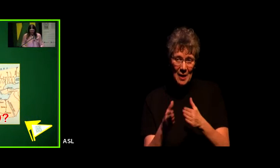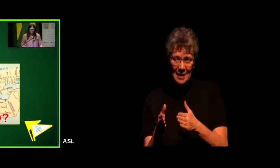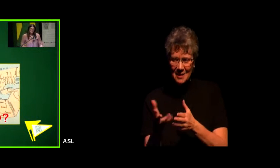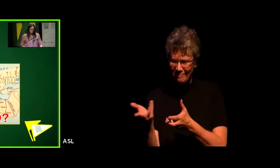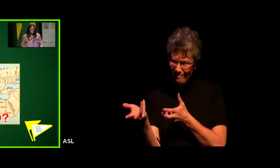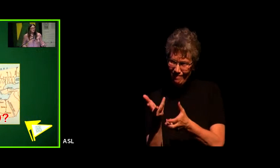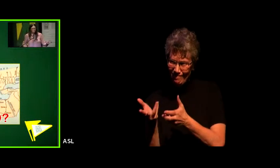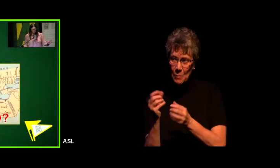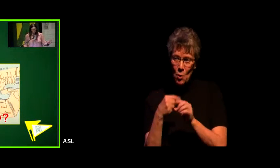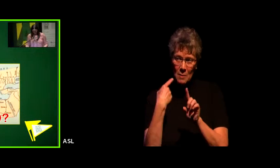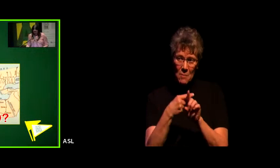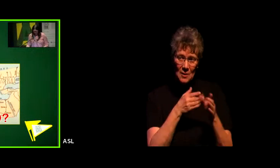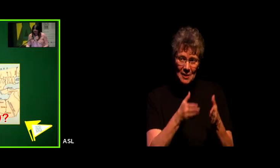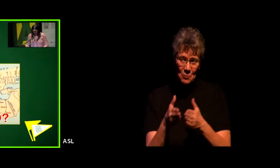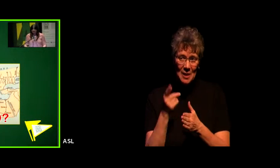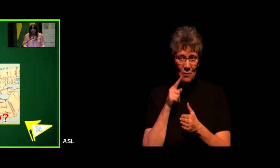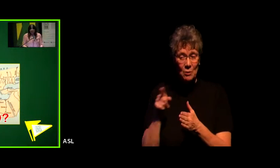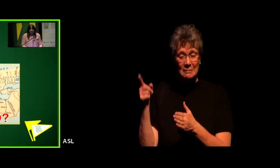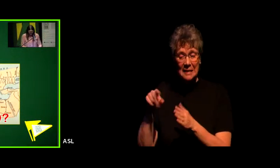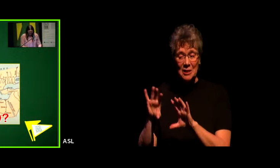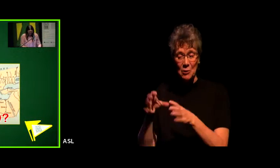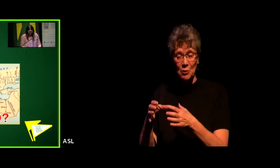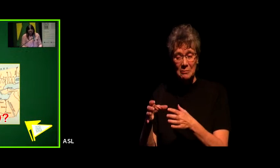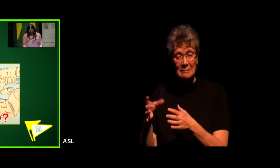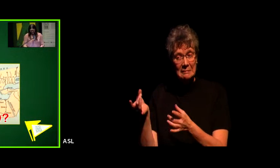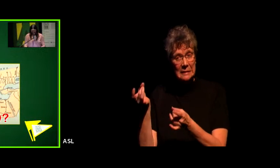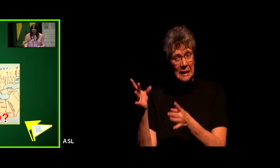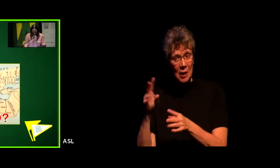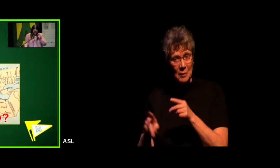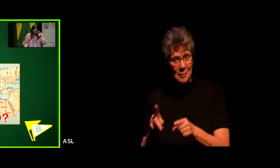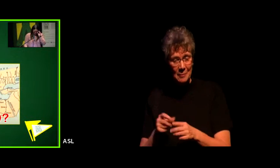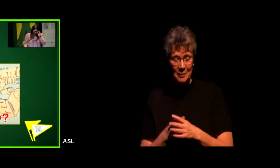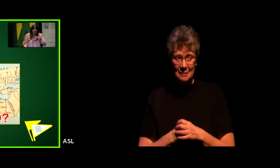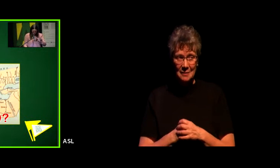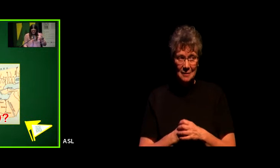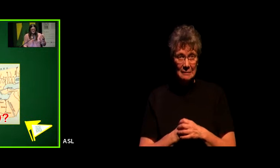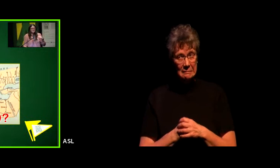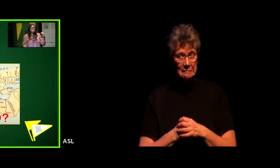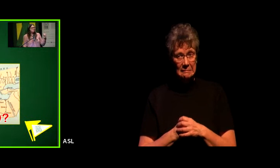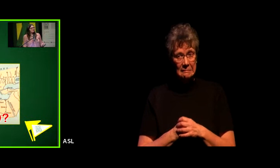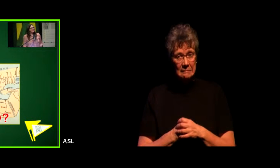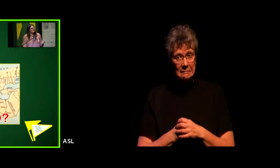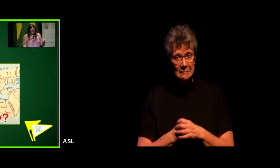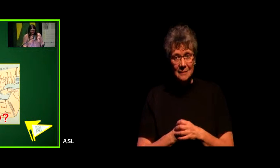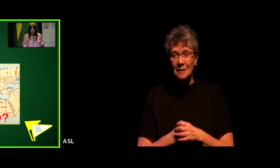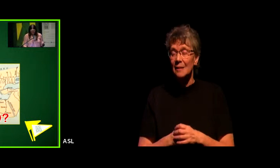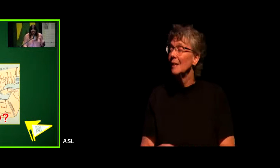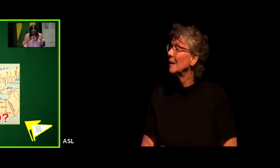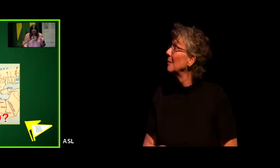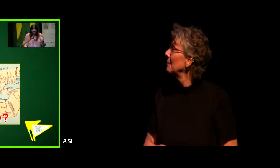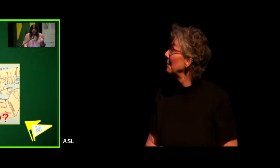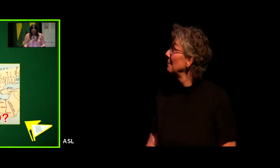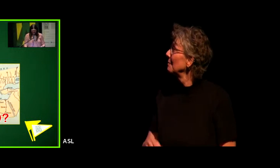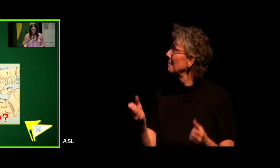I have other words for them, but I won't use them tonight. There are many, many